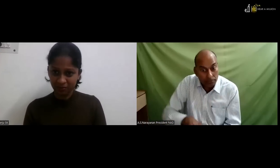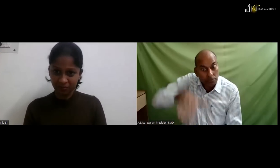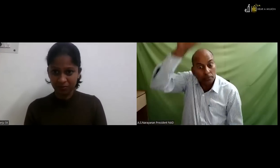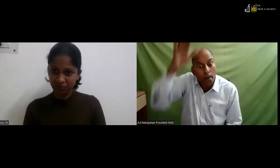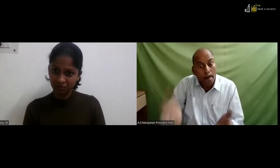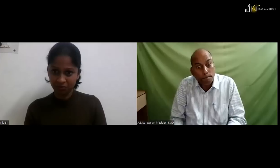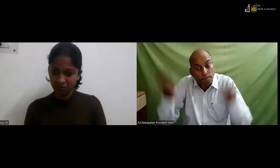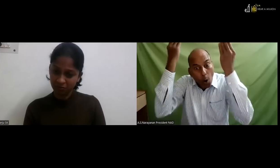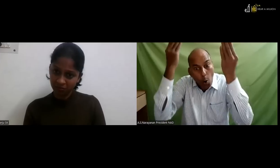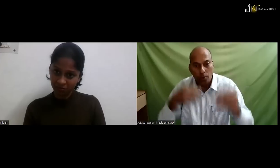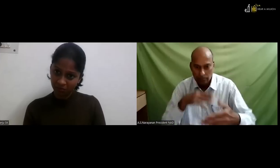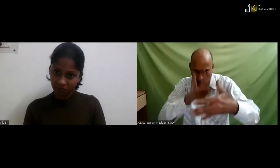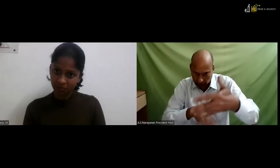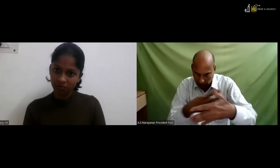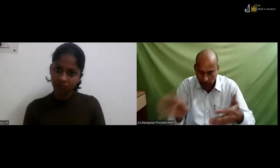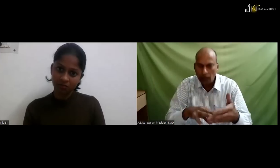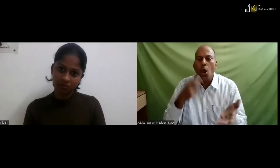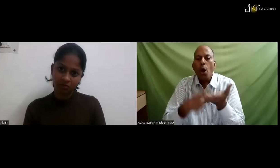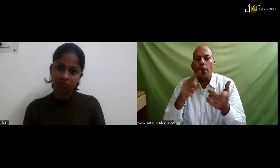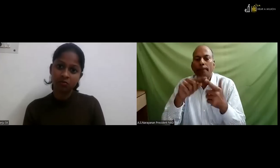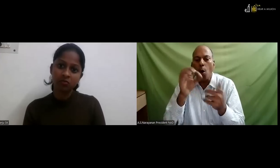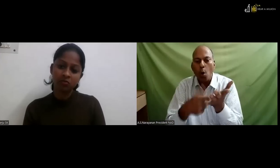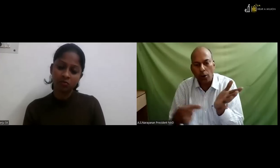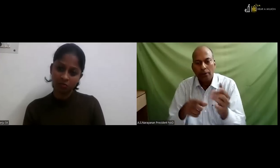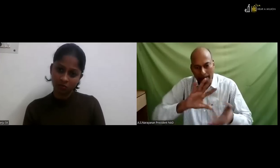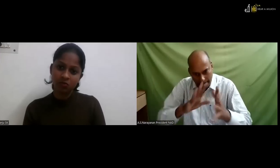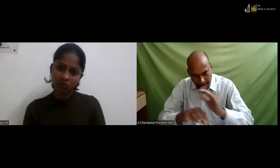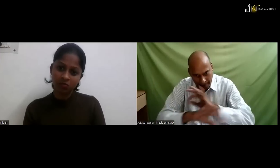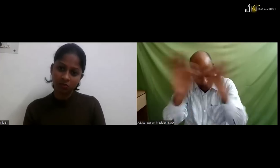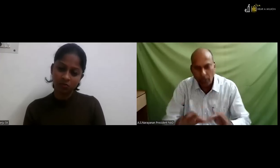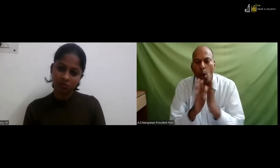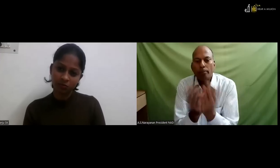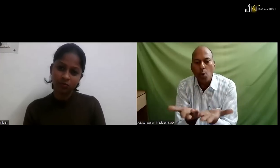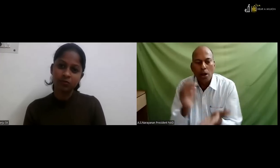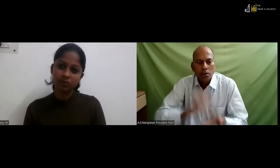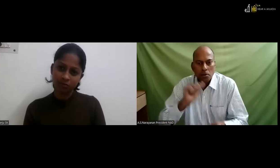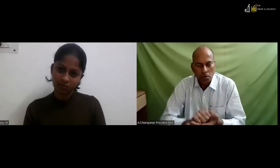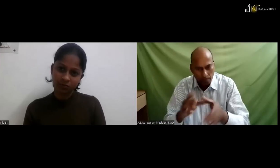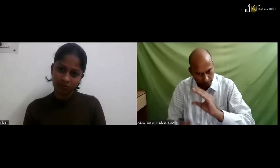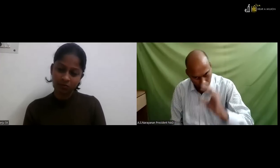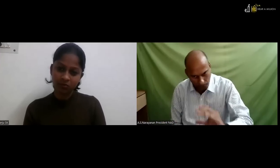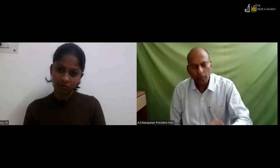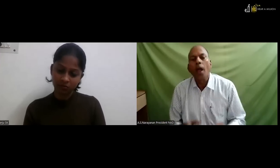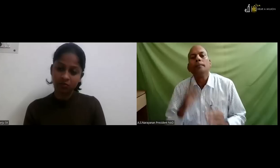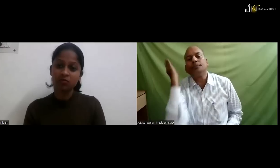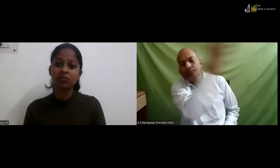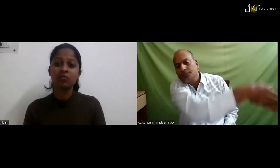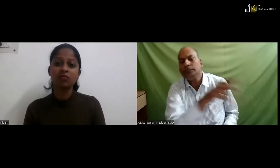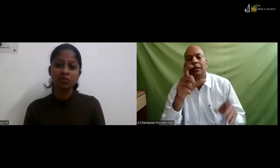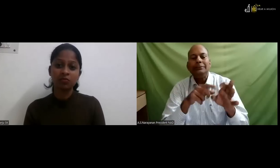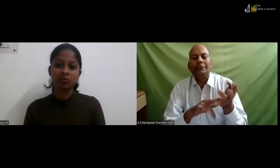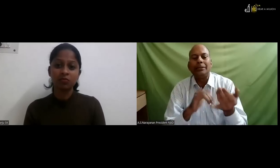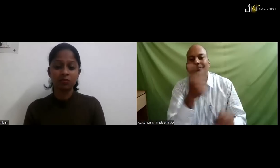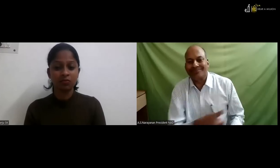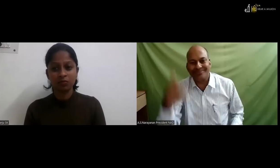was in a much smoother way? So when we share the data, when we make the report, we